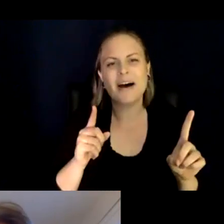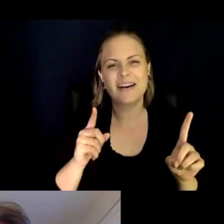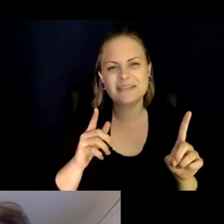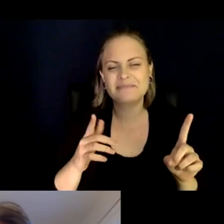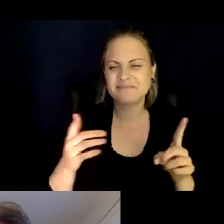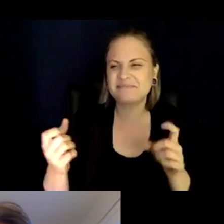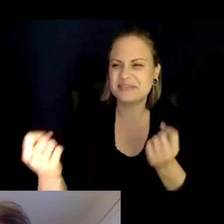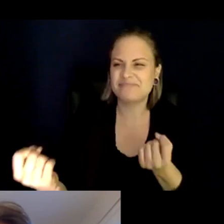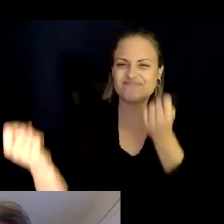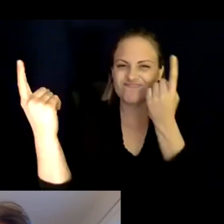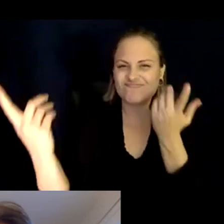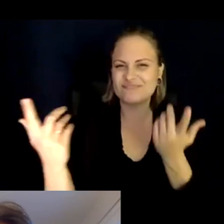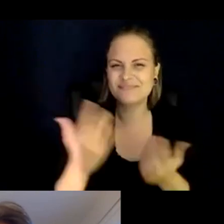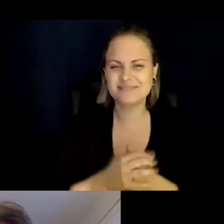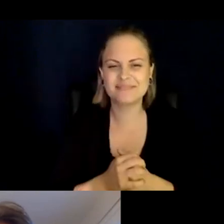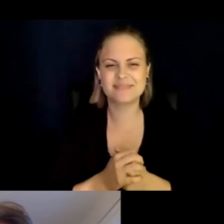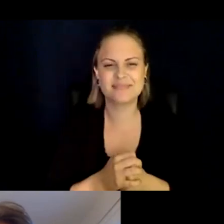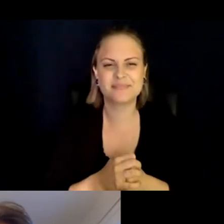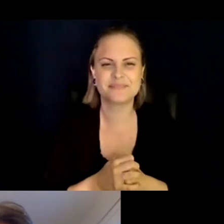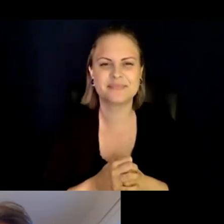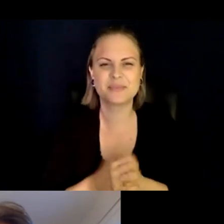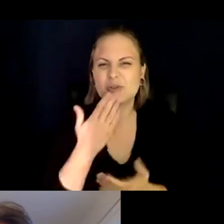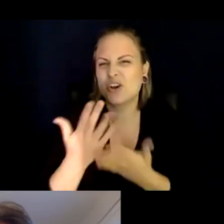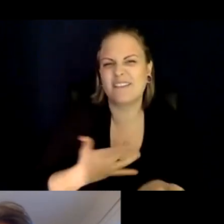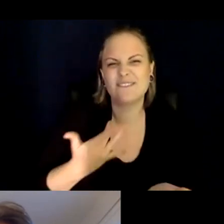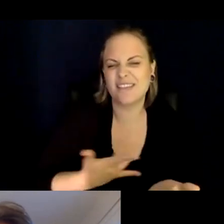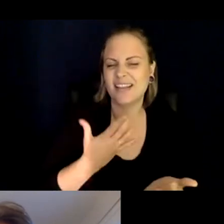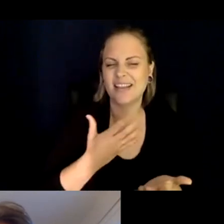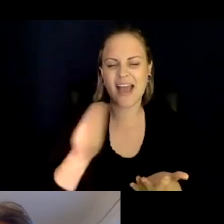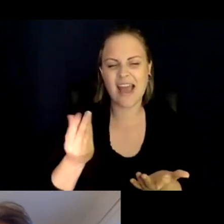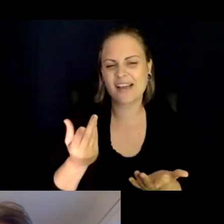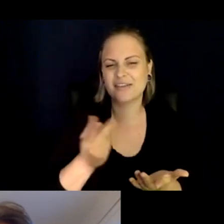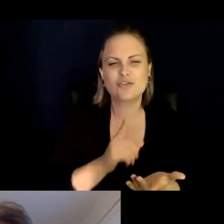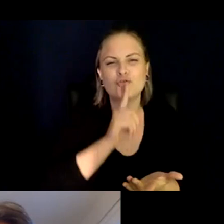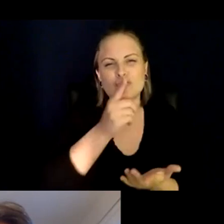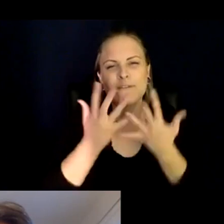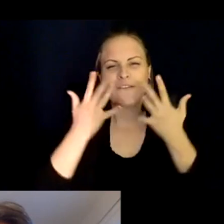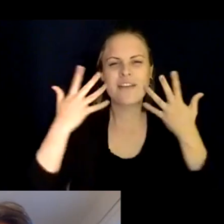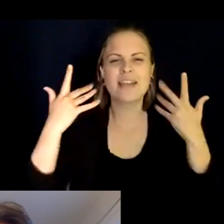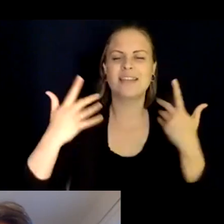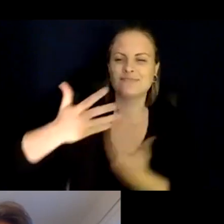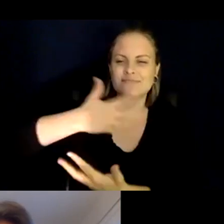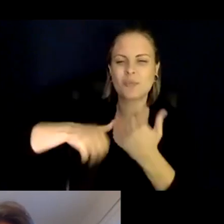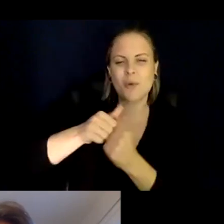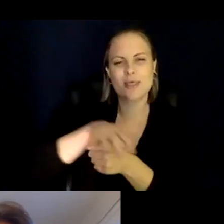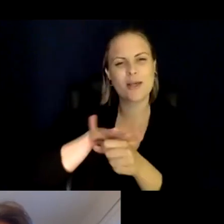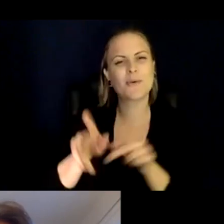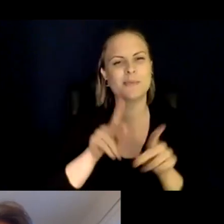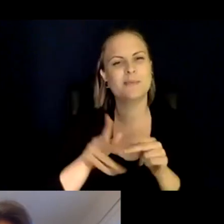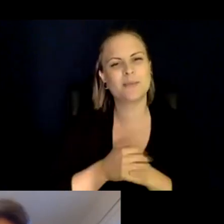whole thing, and genuine, I think, friendliness on the part of the local people that we